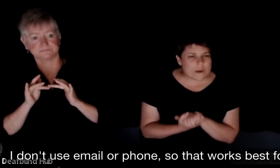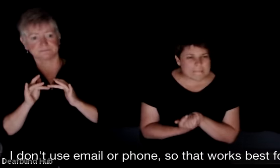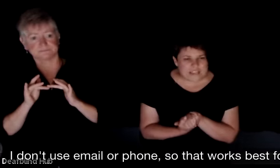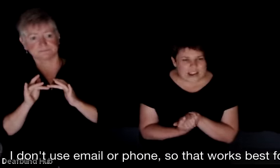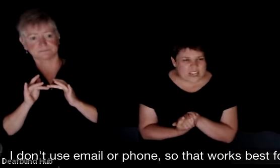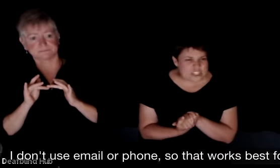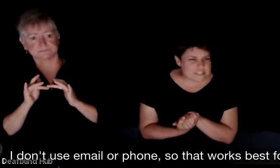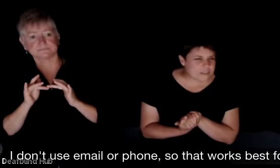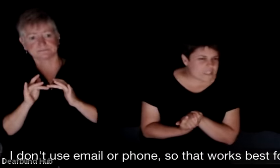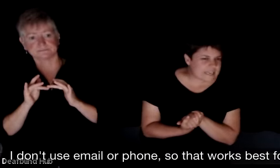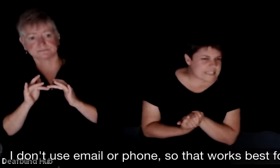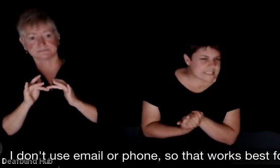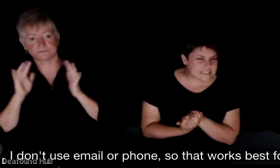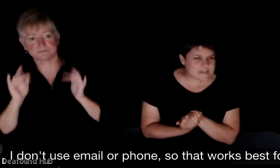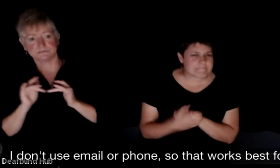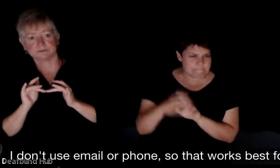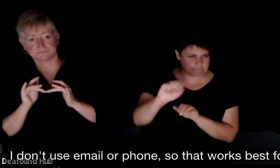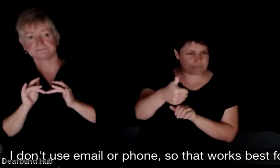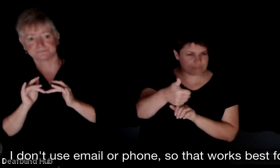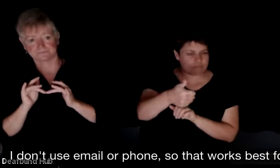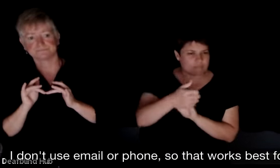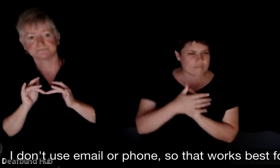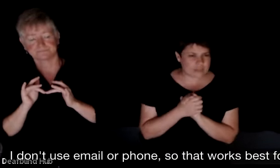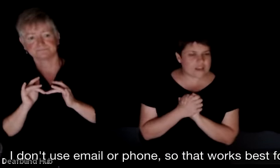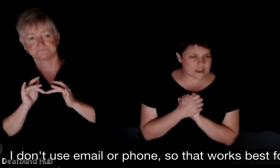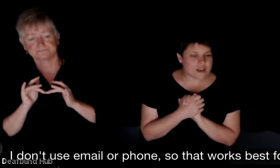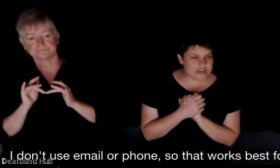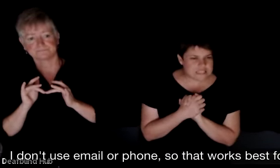the website. I just feel like